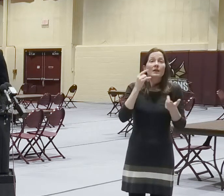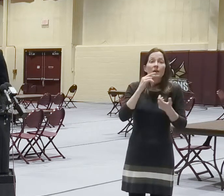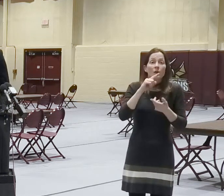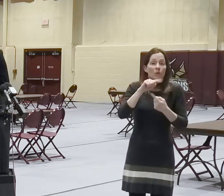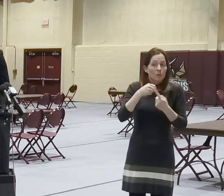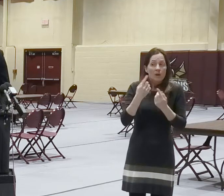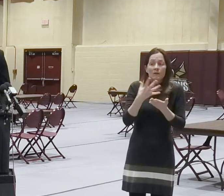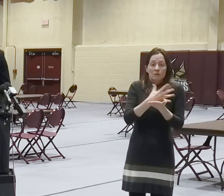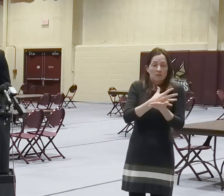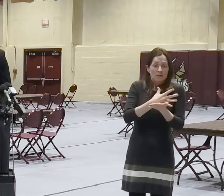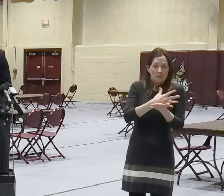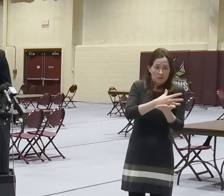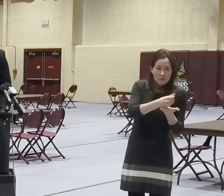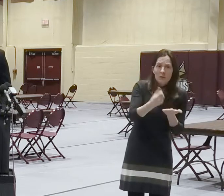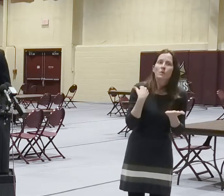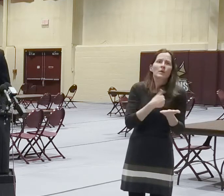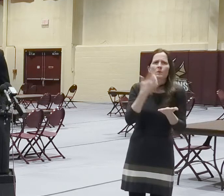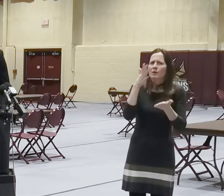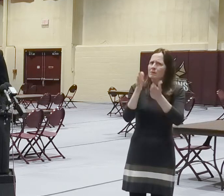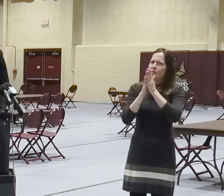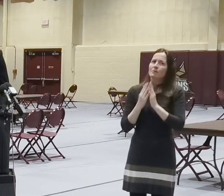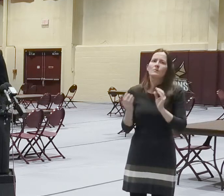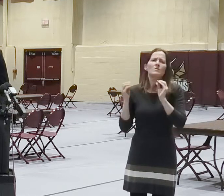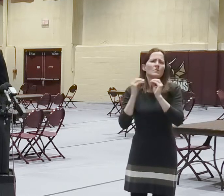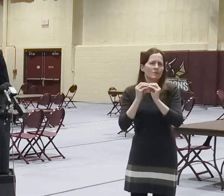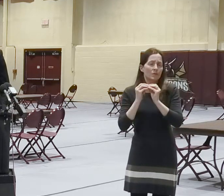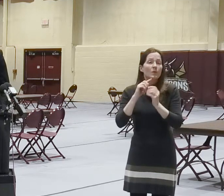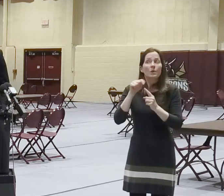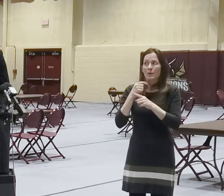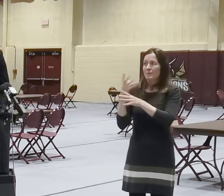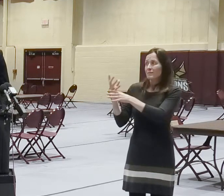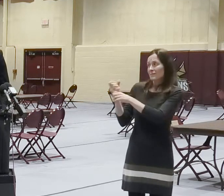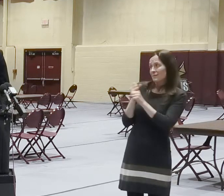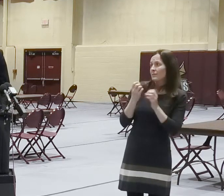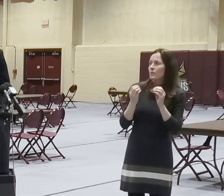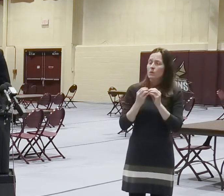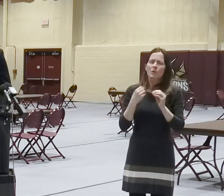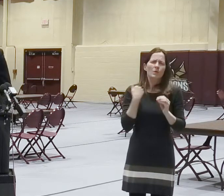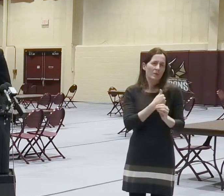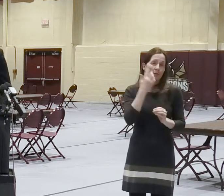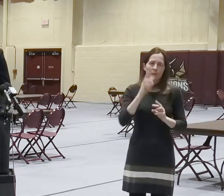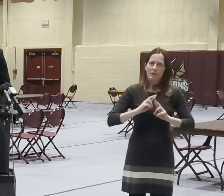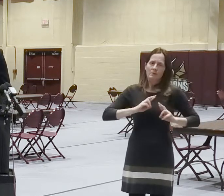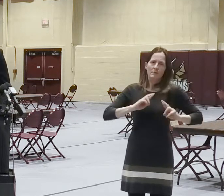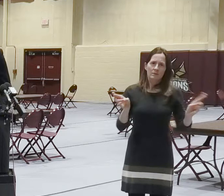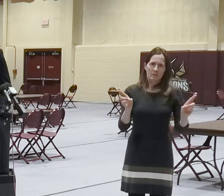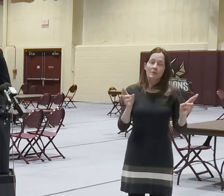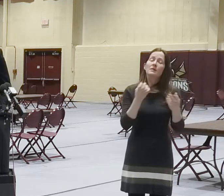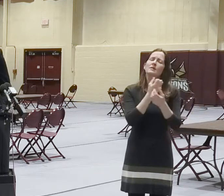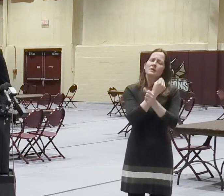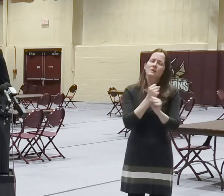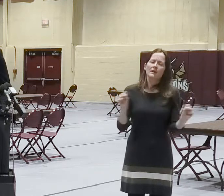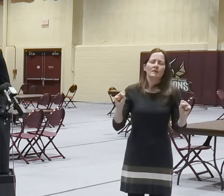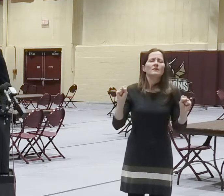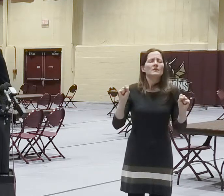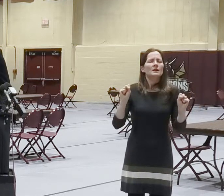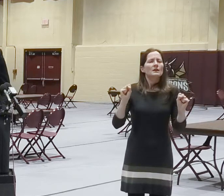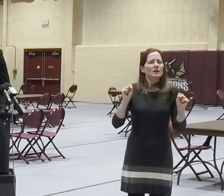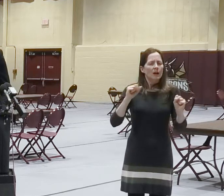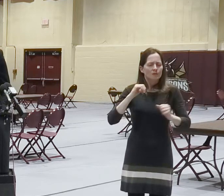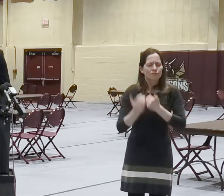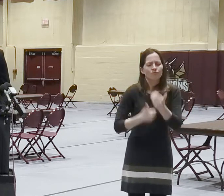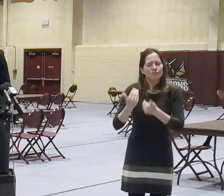state, we have been and will continue to be ready to efficiently and safely administer the